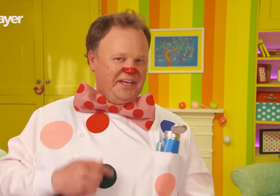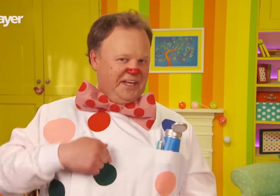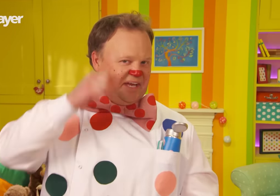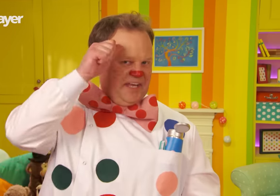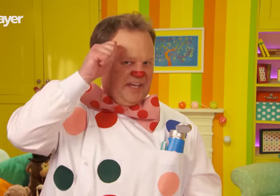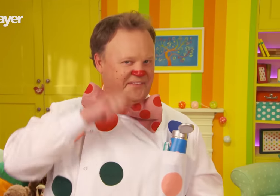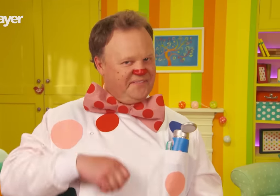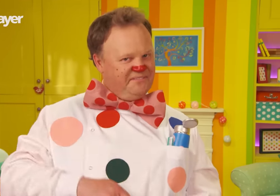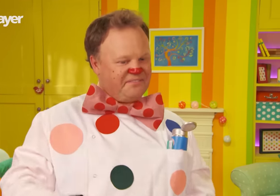I know.